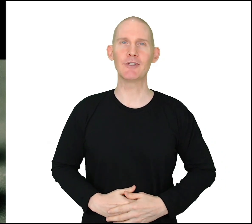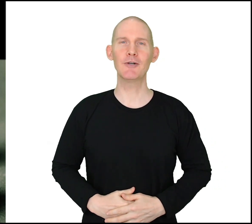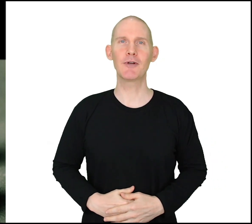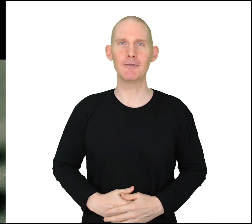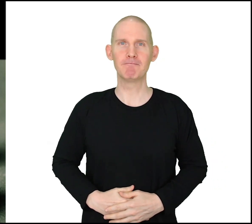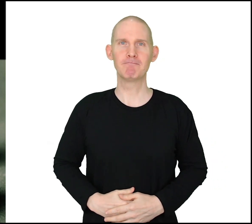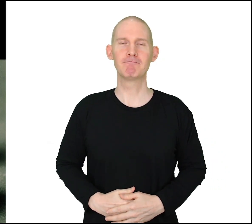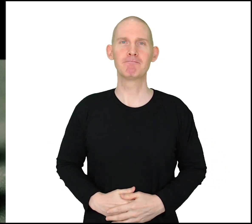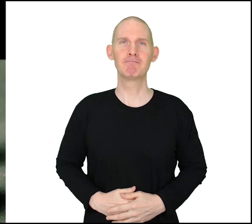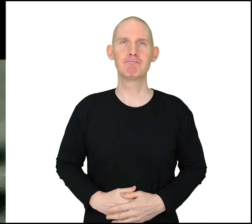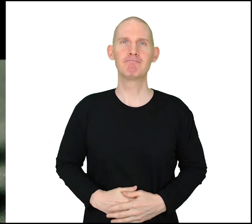we go.